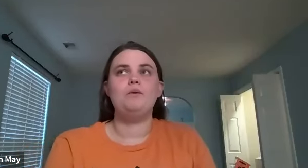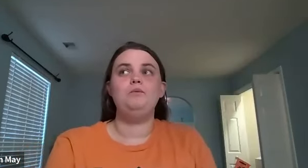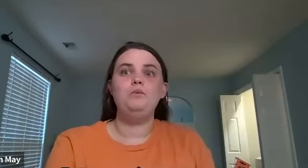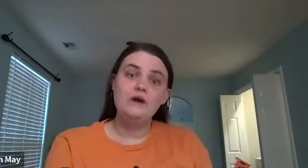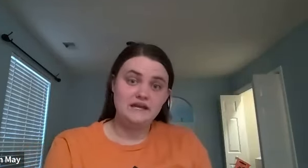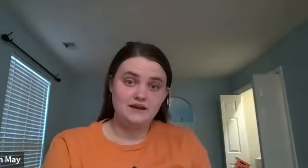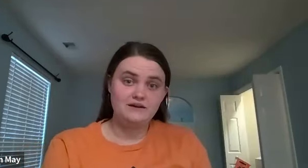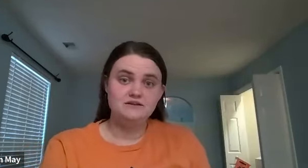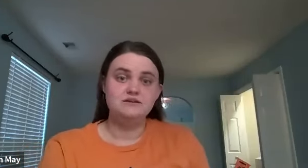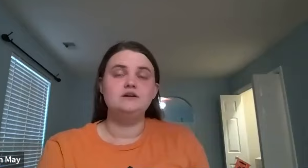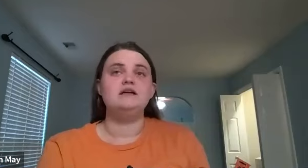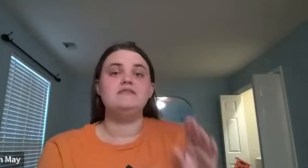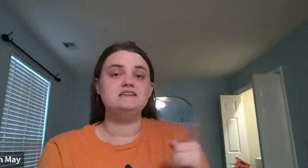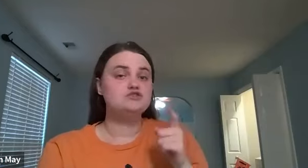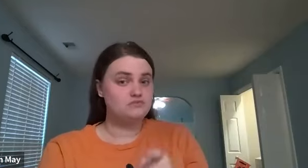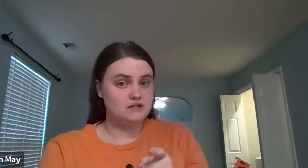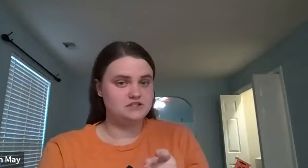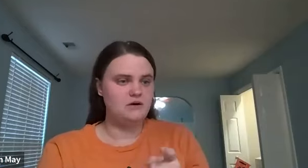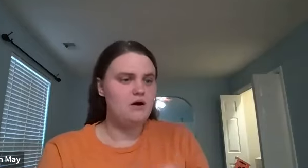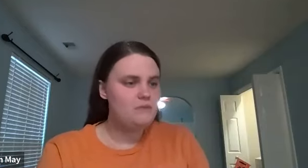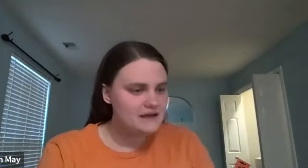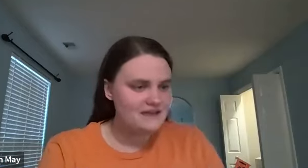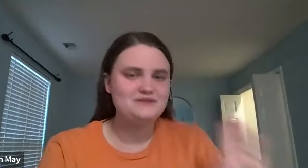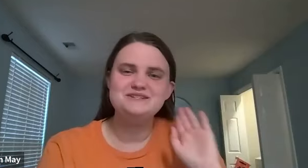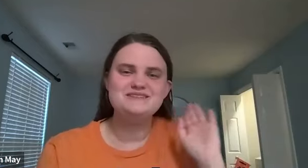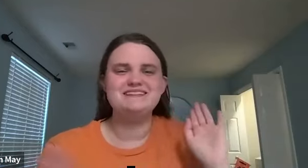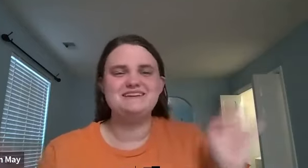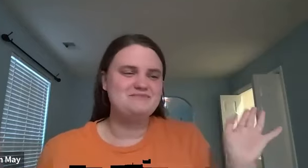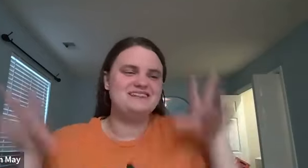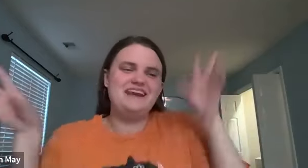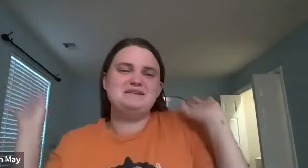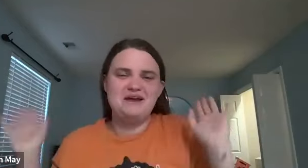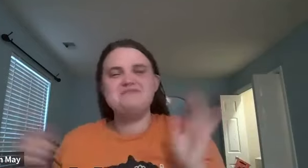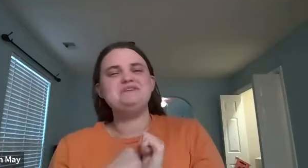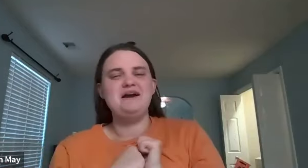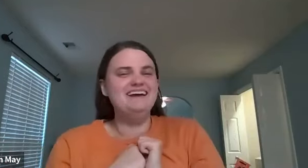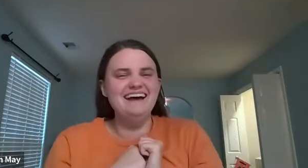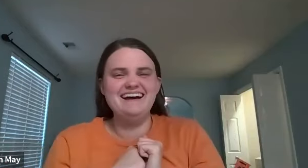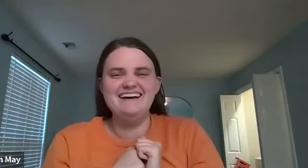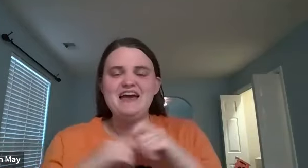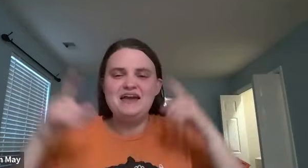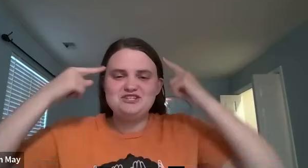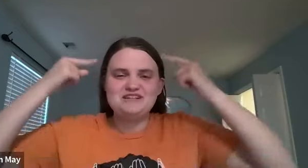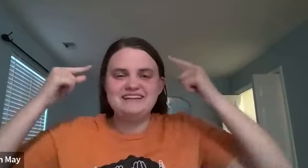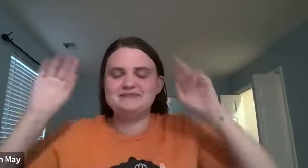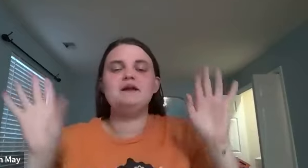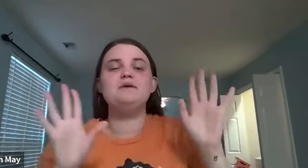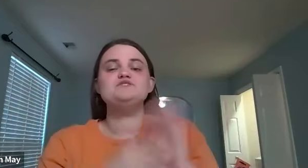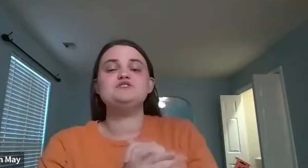For we, and these are directional. Oh wait, I think we do these later. I'm just gonna add them now. Sorry, it just clicked. But so